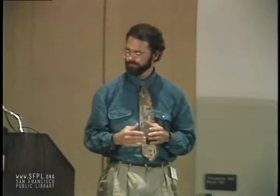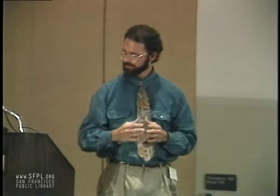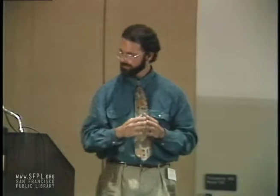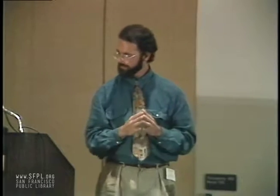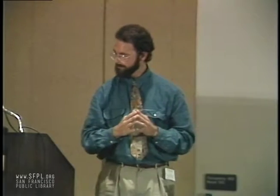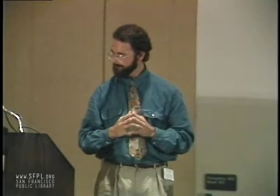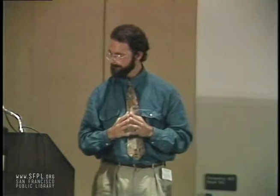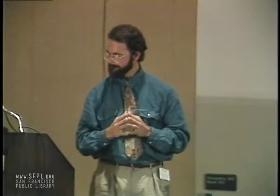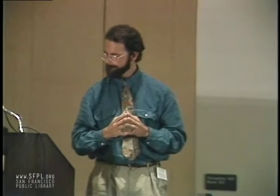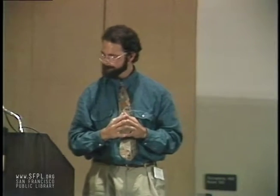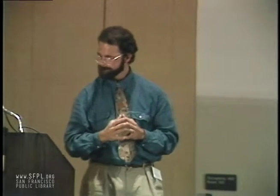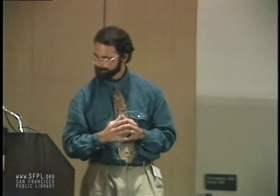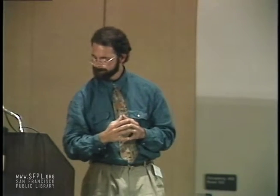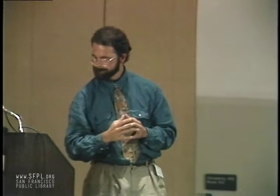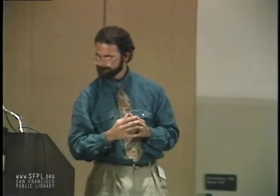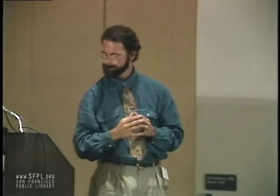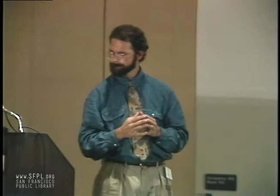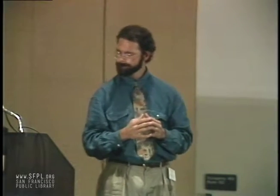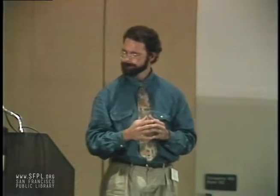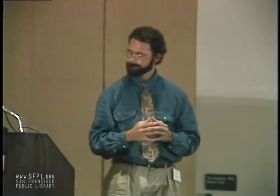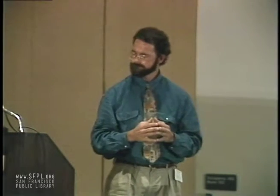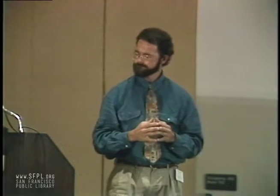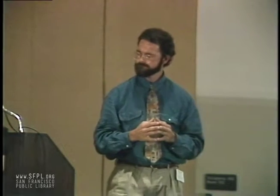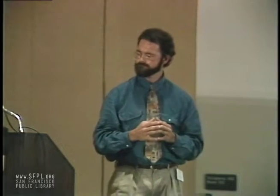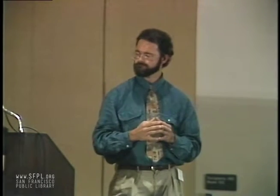how to share, how to be a part of this community.